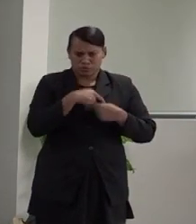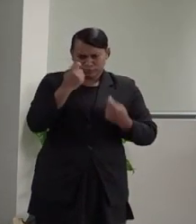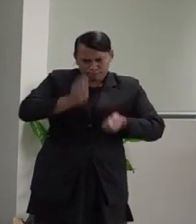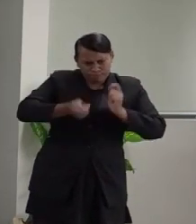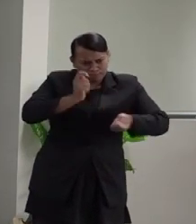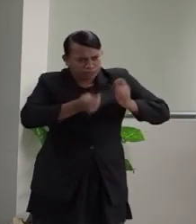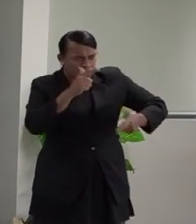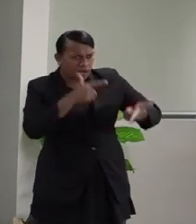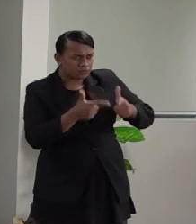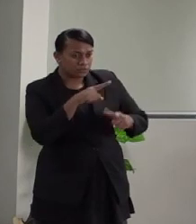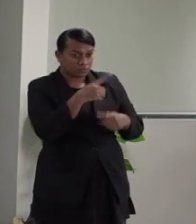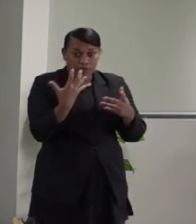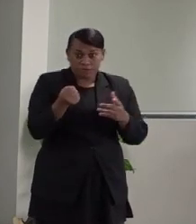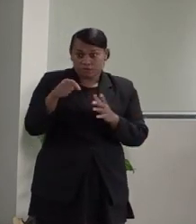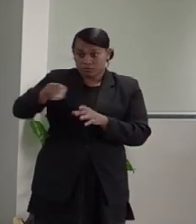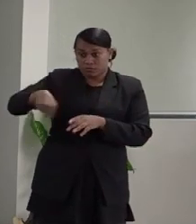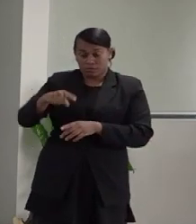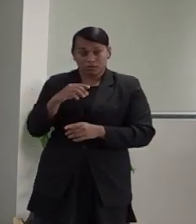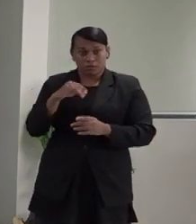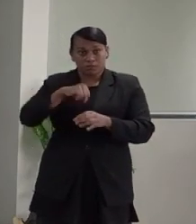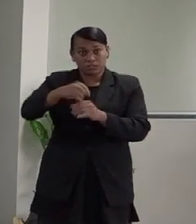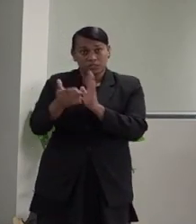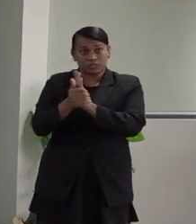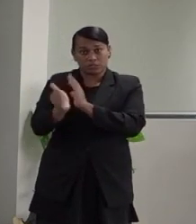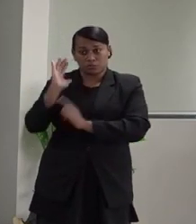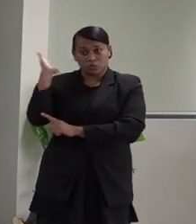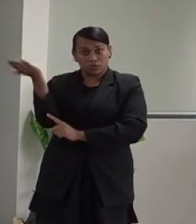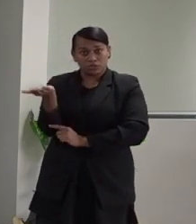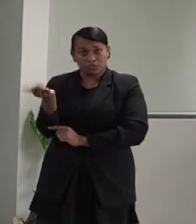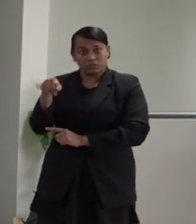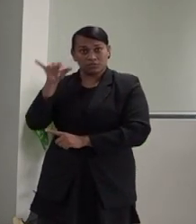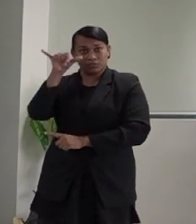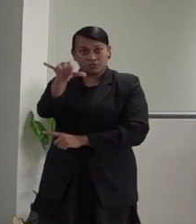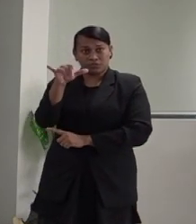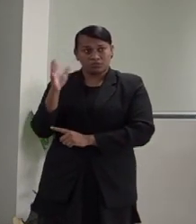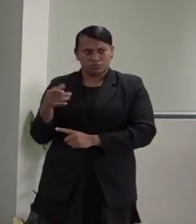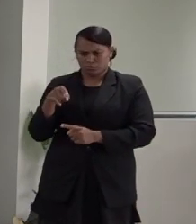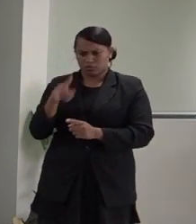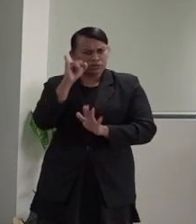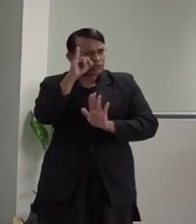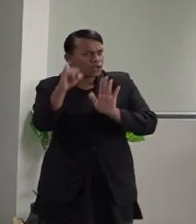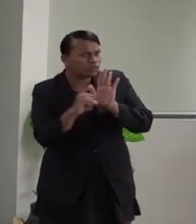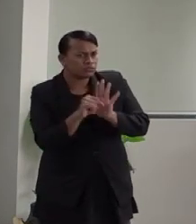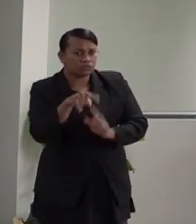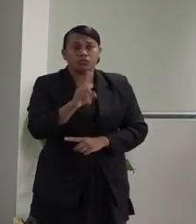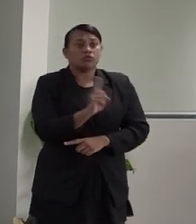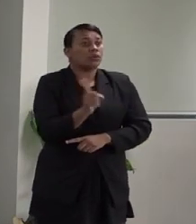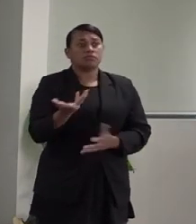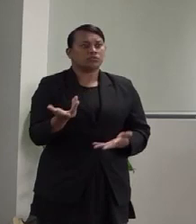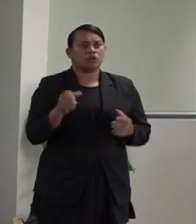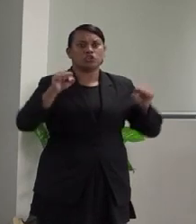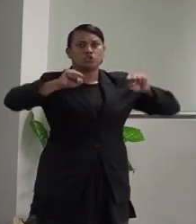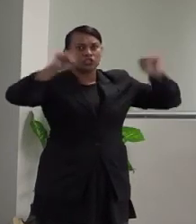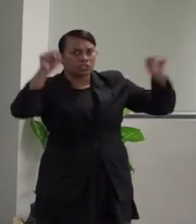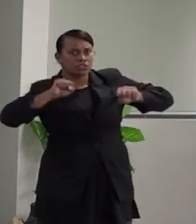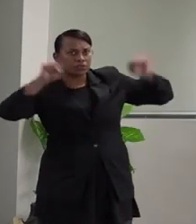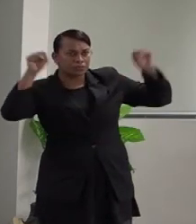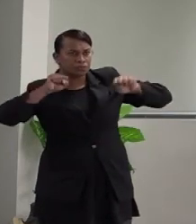determined that our first patient, the flight attendant from Voreqe, attended a Zumba class while he was displaying